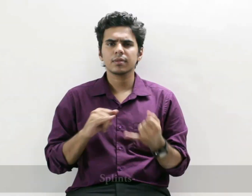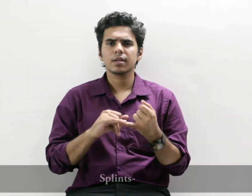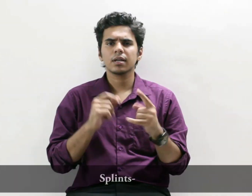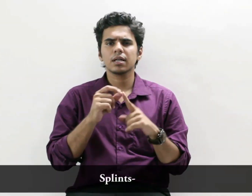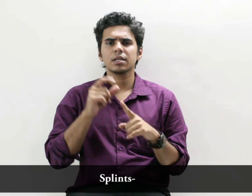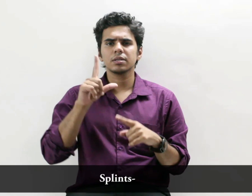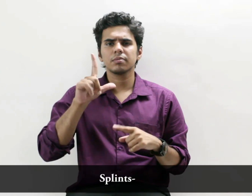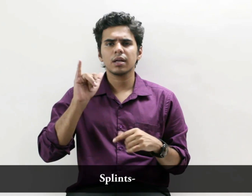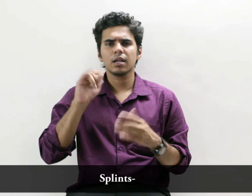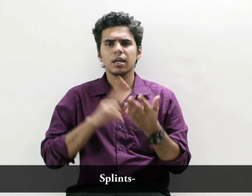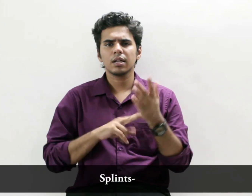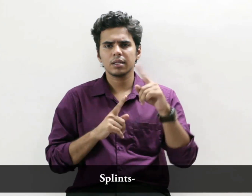Splints.